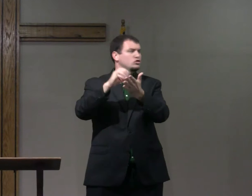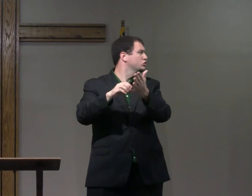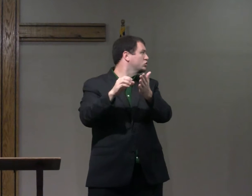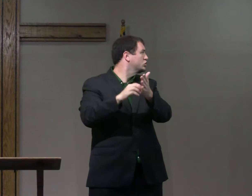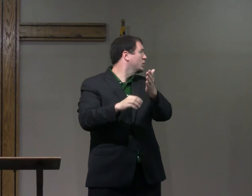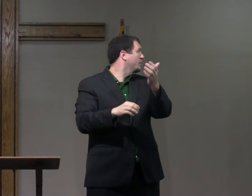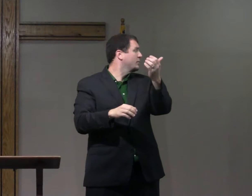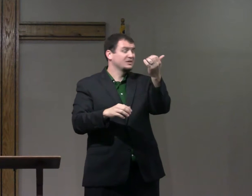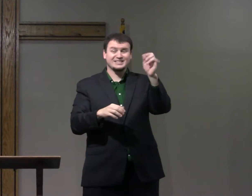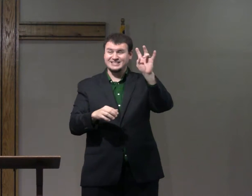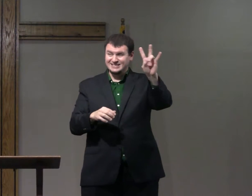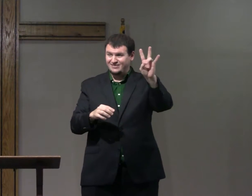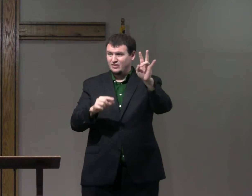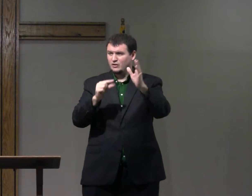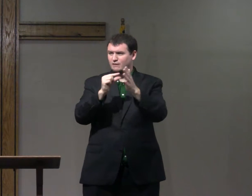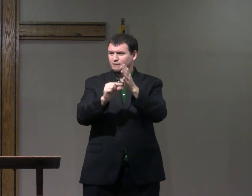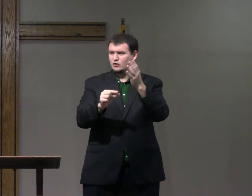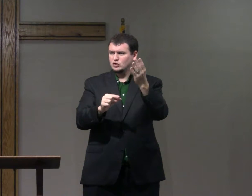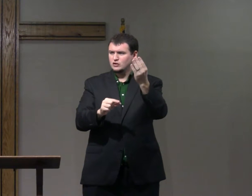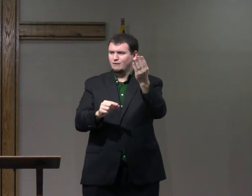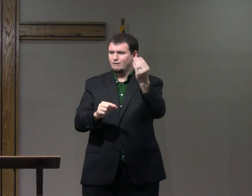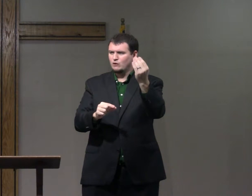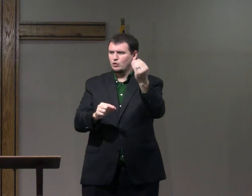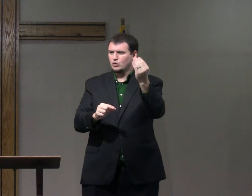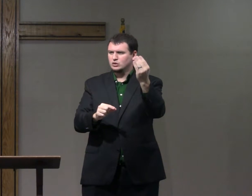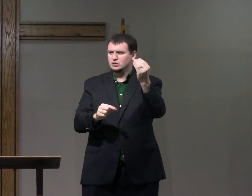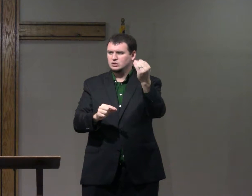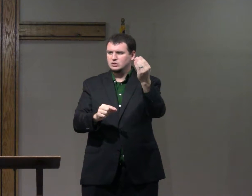2 Chronicles 7, verse 14.